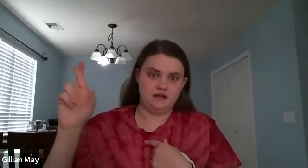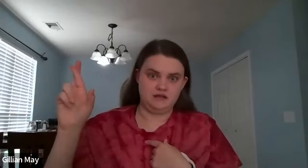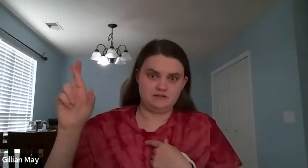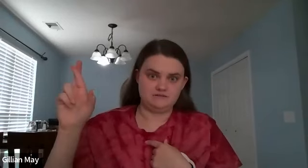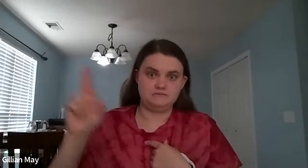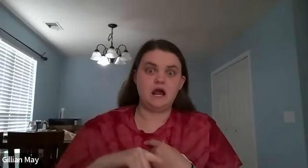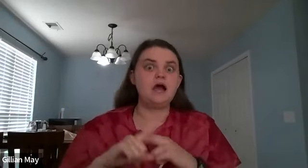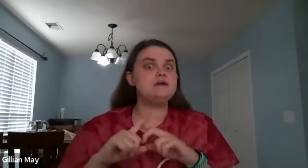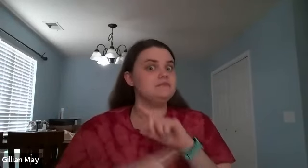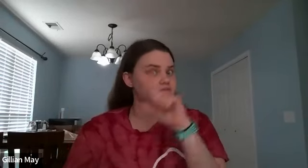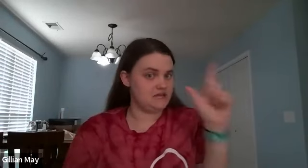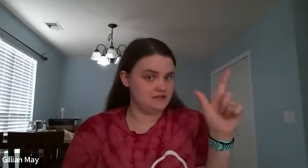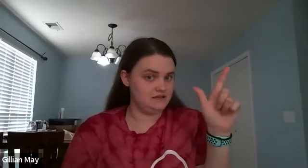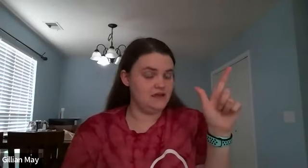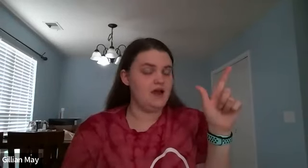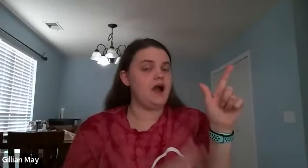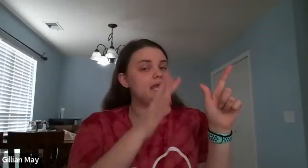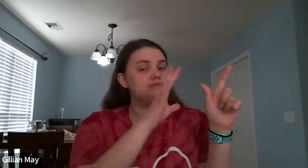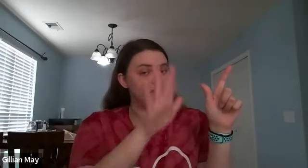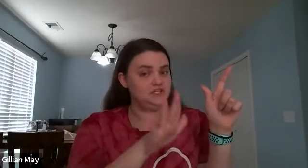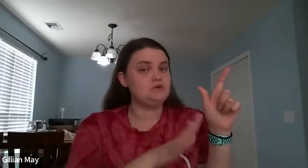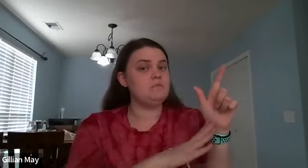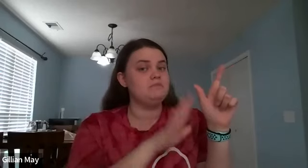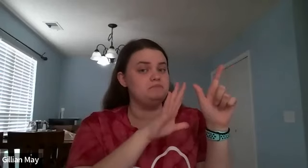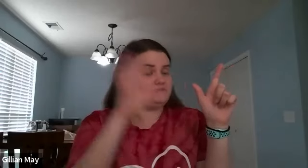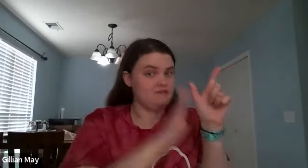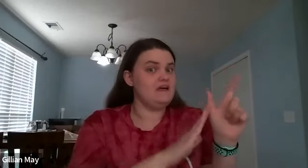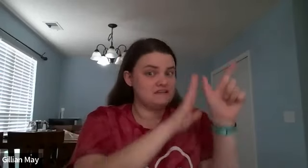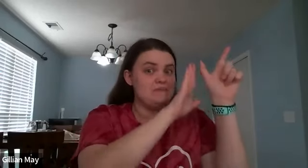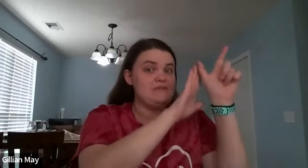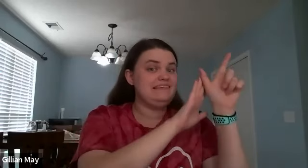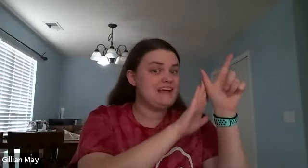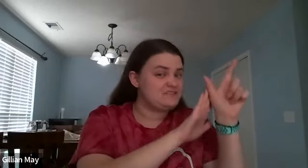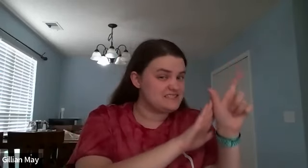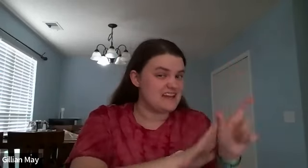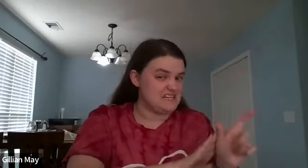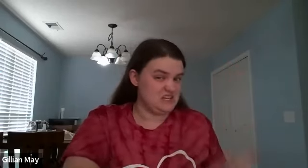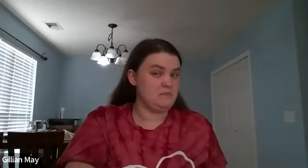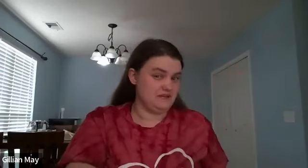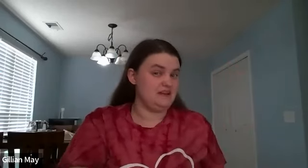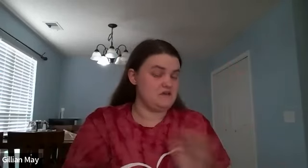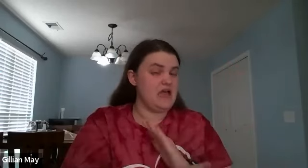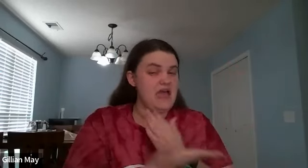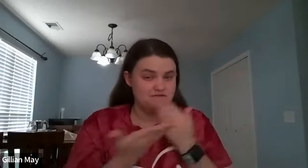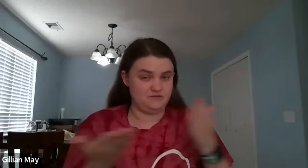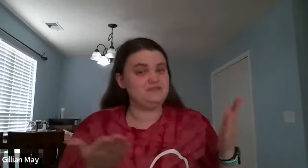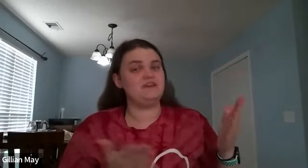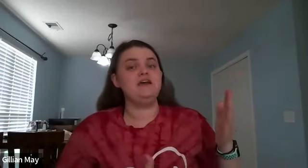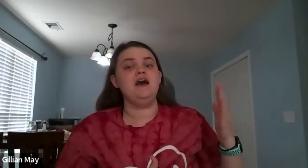hand, but I am left-handed. I am like you, but for the left, I am left side dominant of everything.